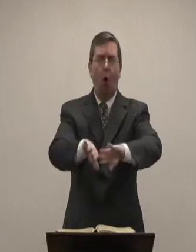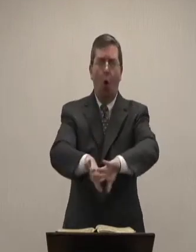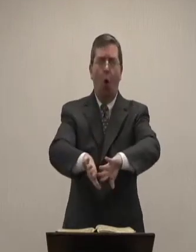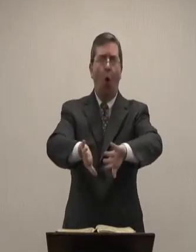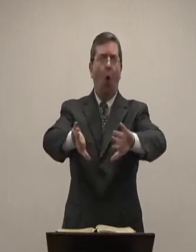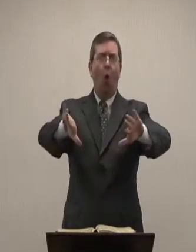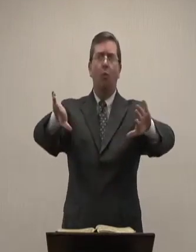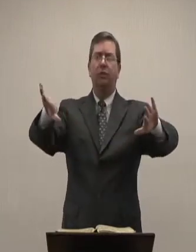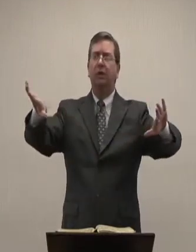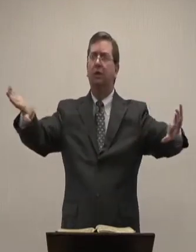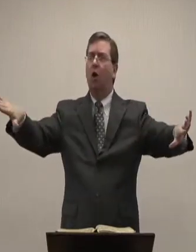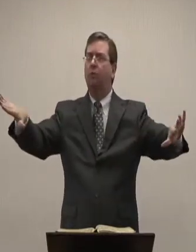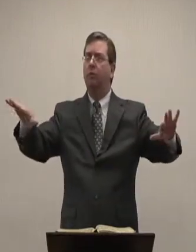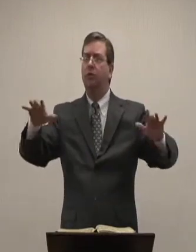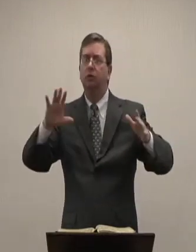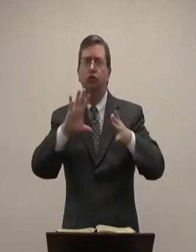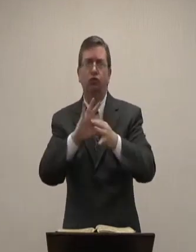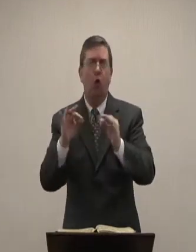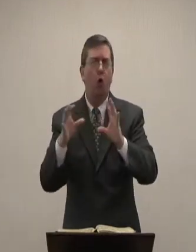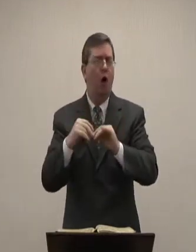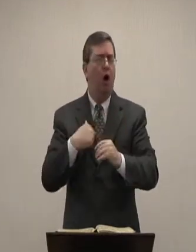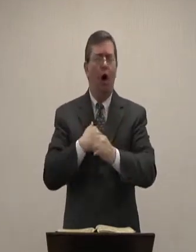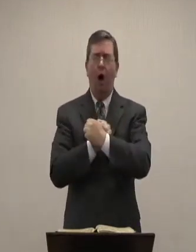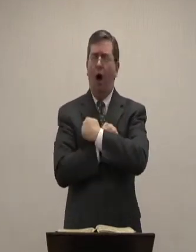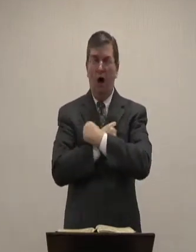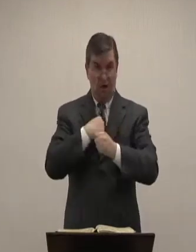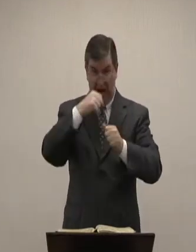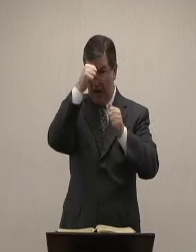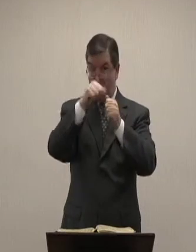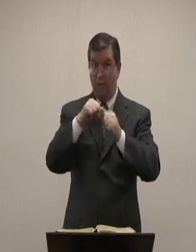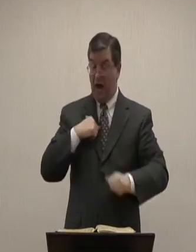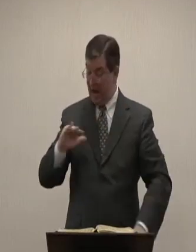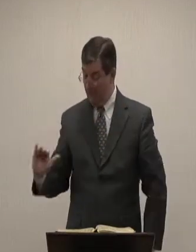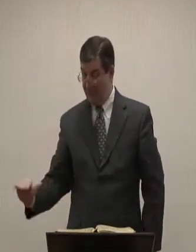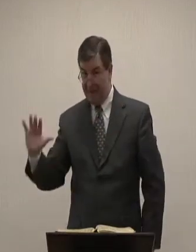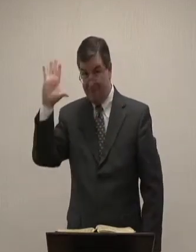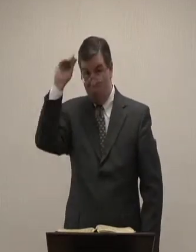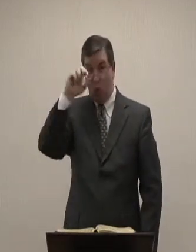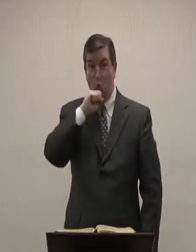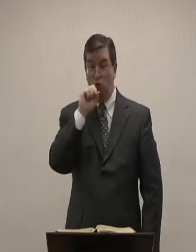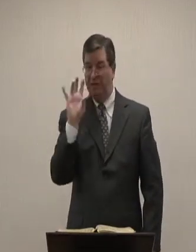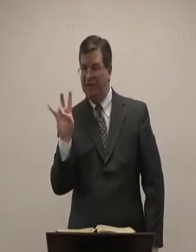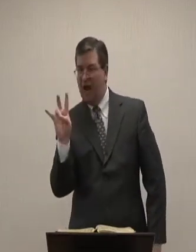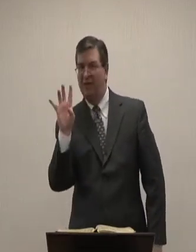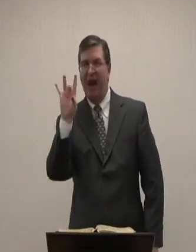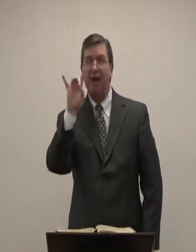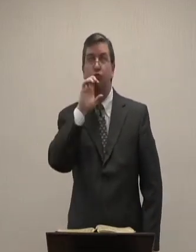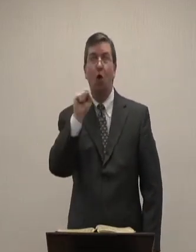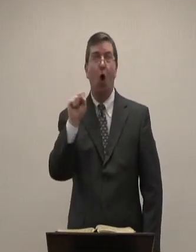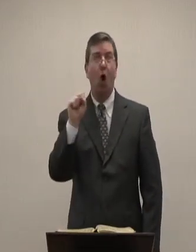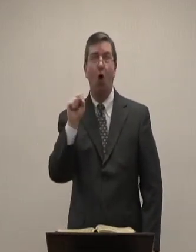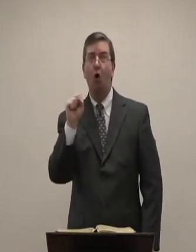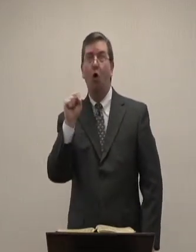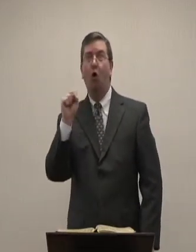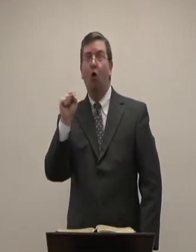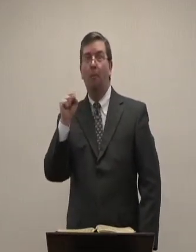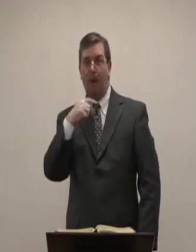free. And you remember when the Red Sea opened? The story, I love this story. I remember as a child, 6 or 7, 7 or 8